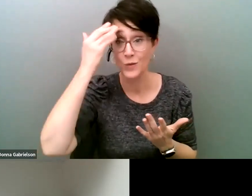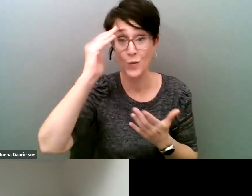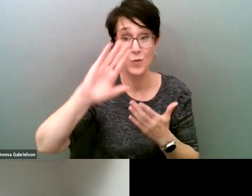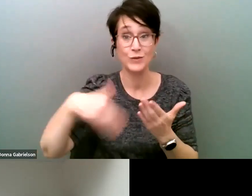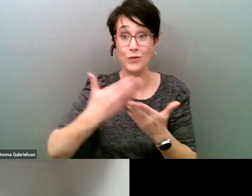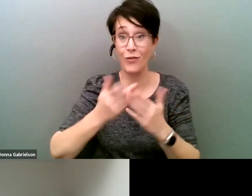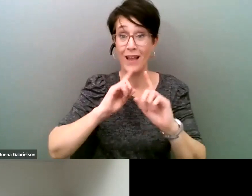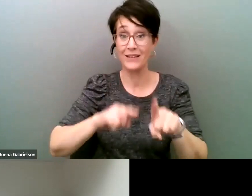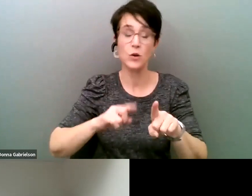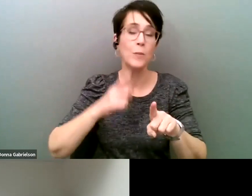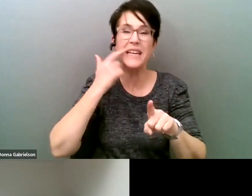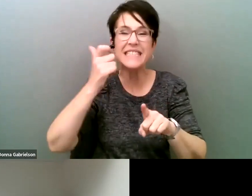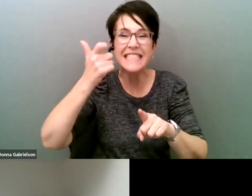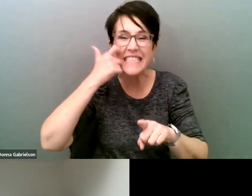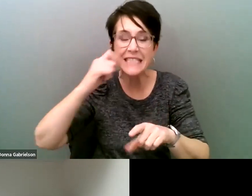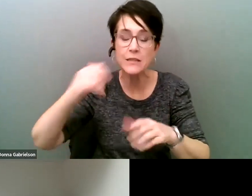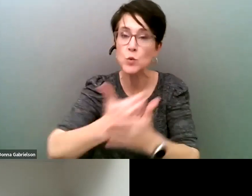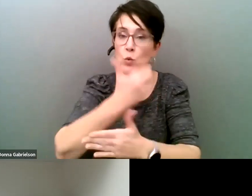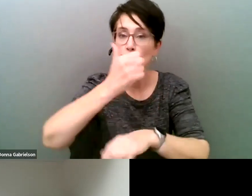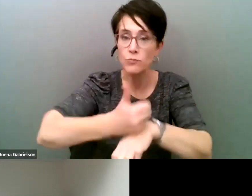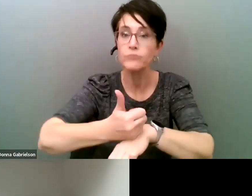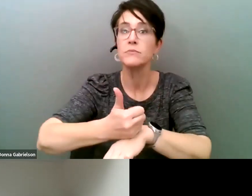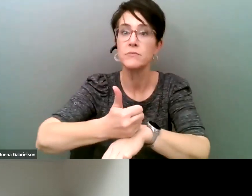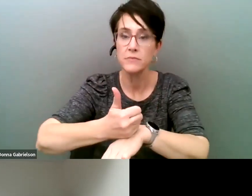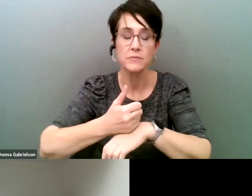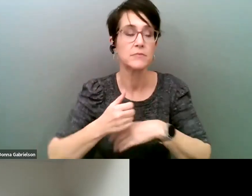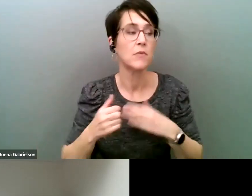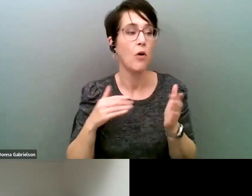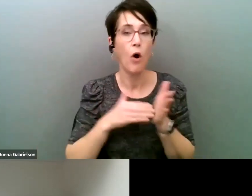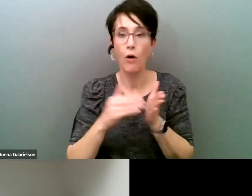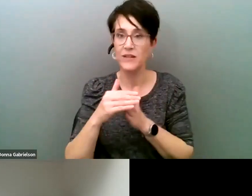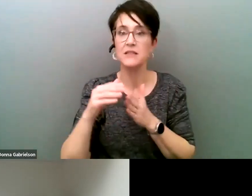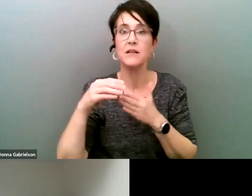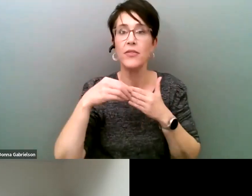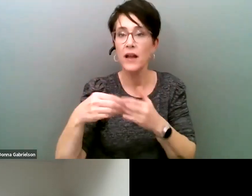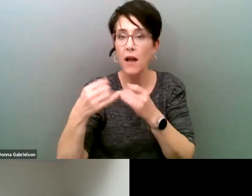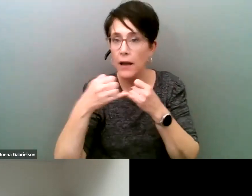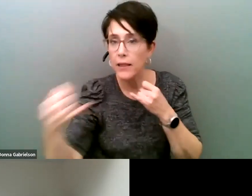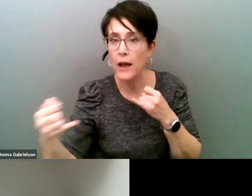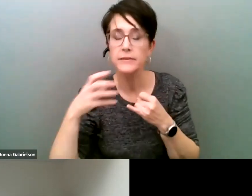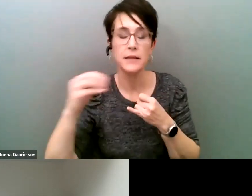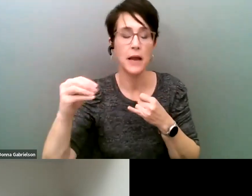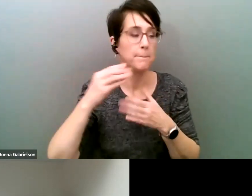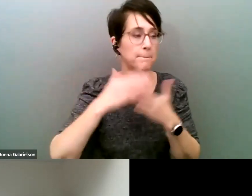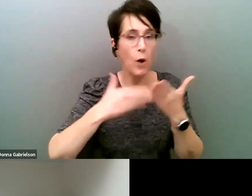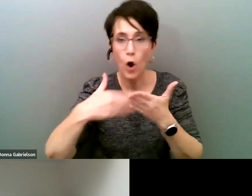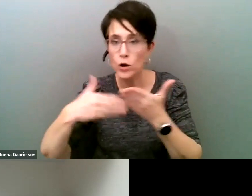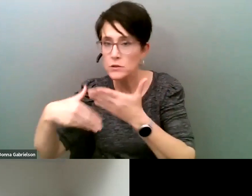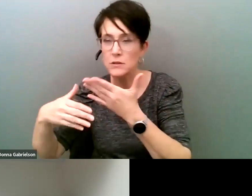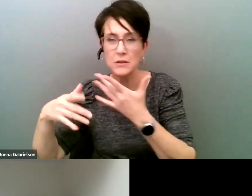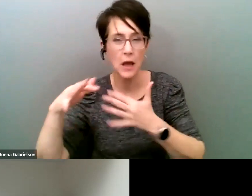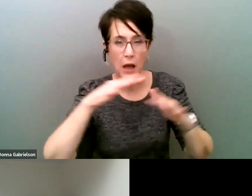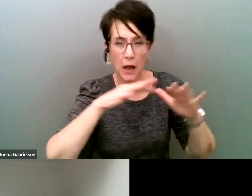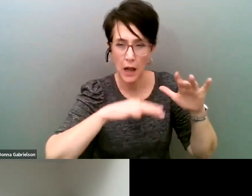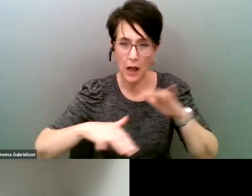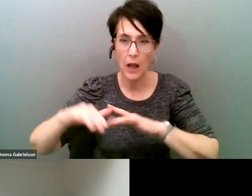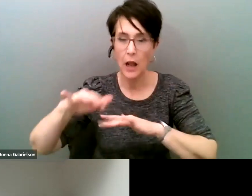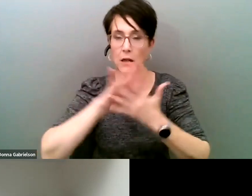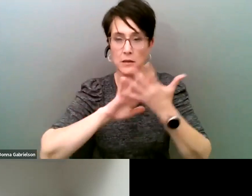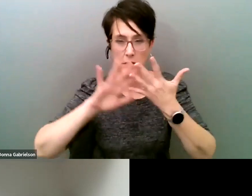Whenever you're implementing something new, there's a lot of guidelines and pieces that sort of have to fit